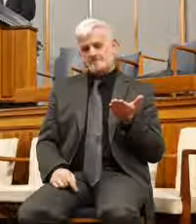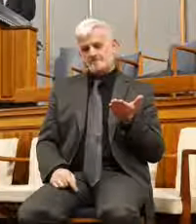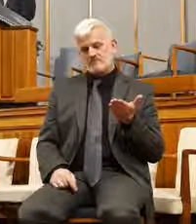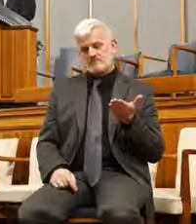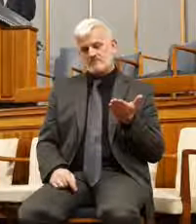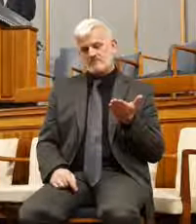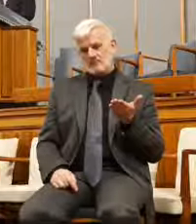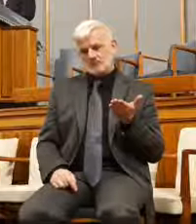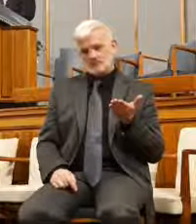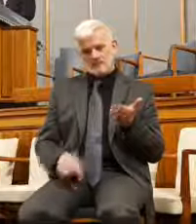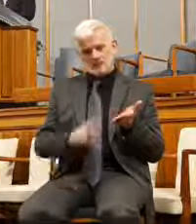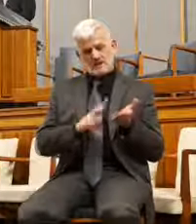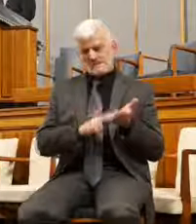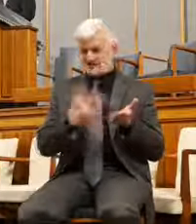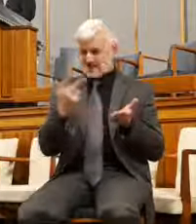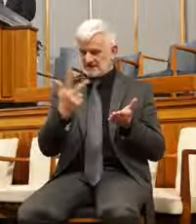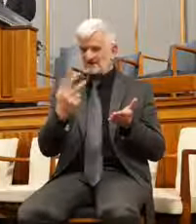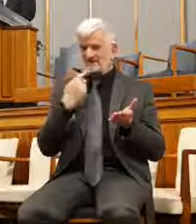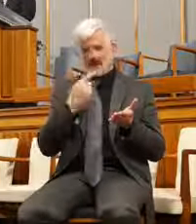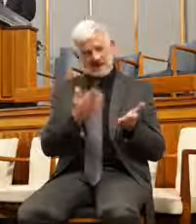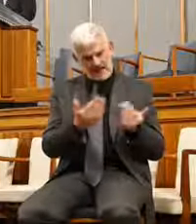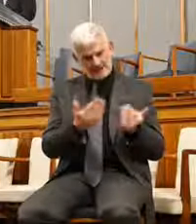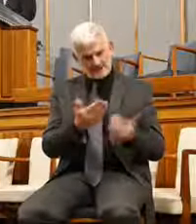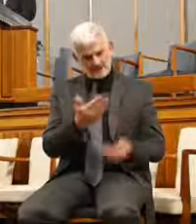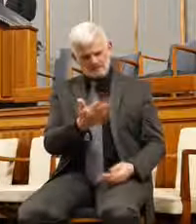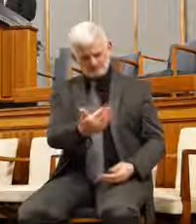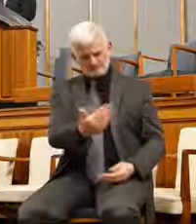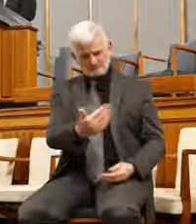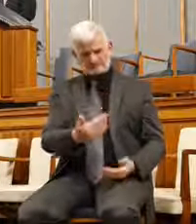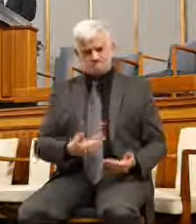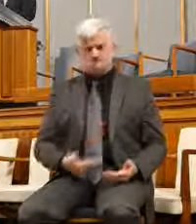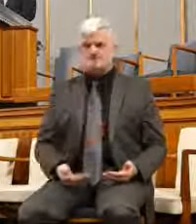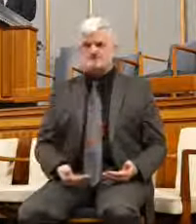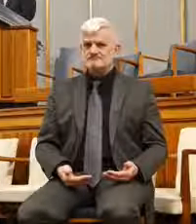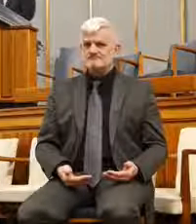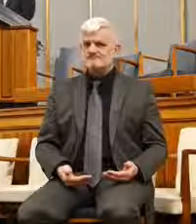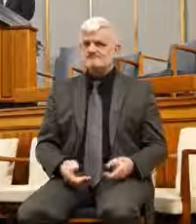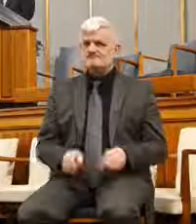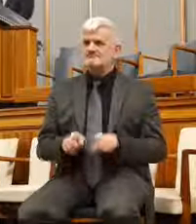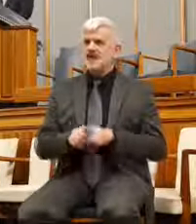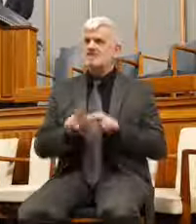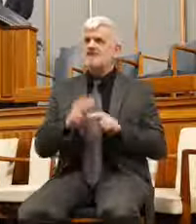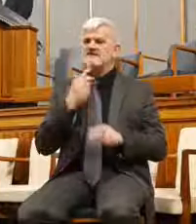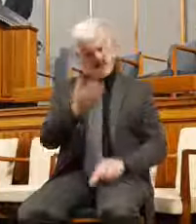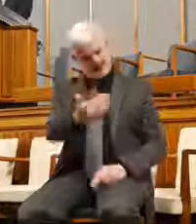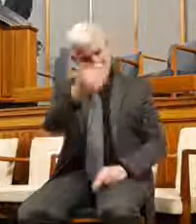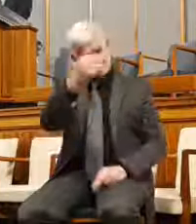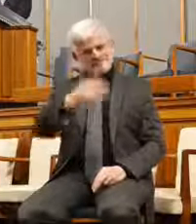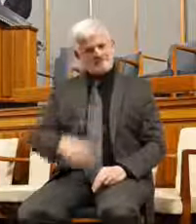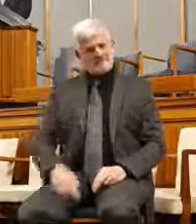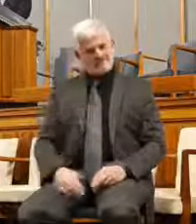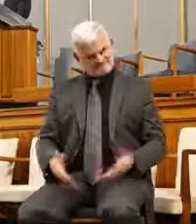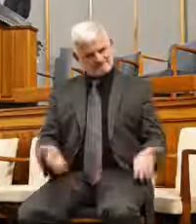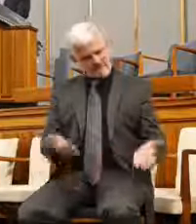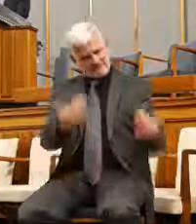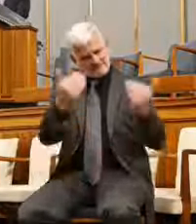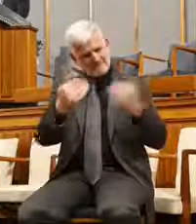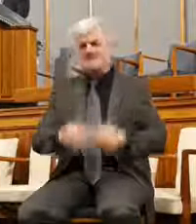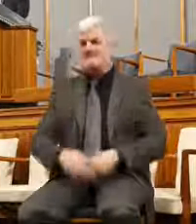original. Verse 18, come on now, you could say. It puts in the encouraging